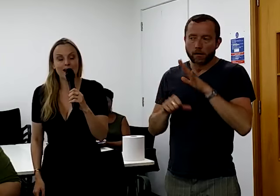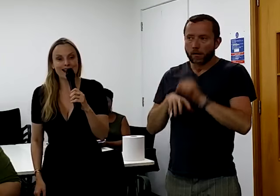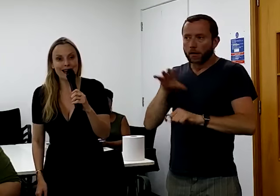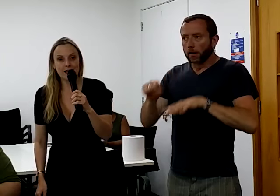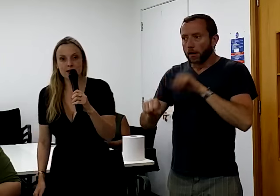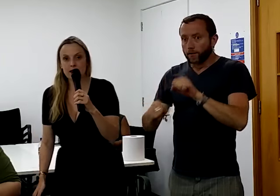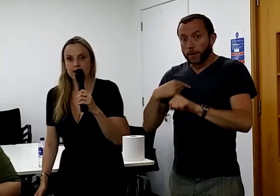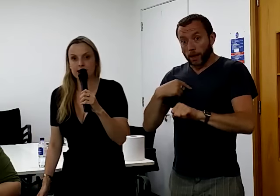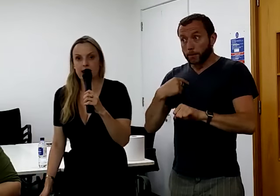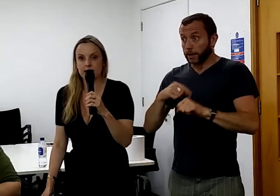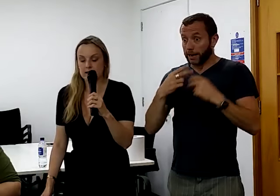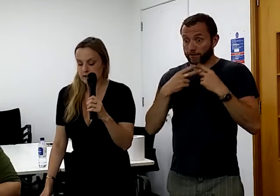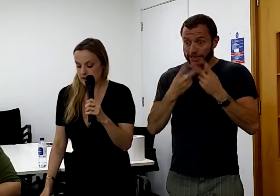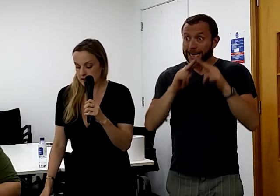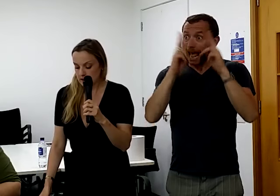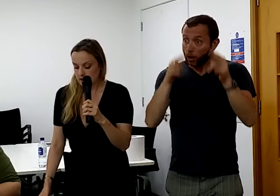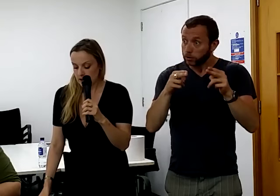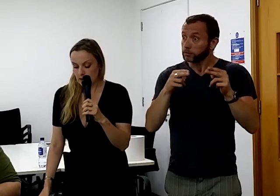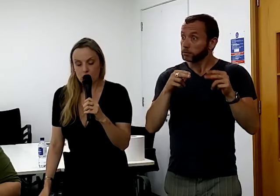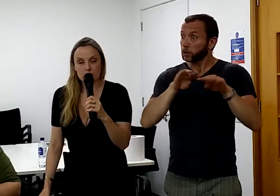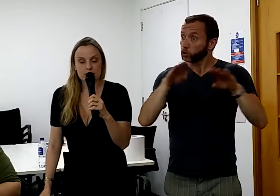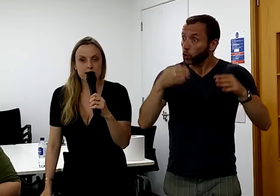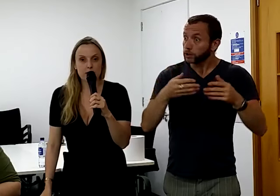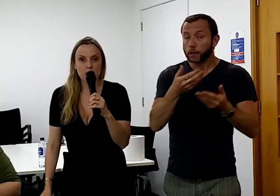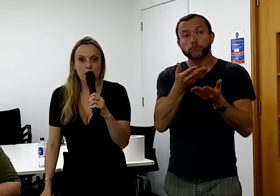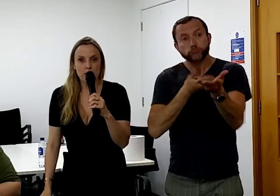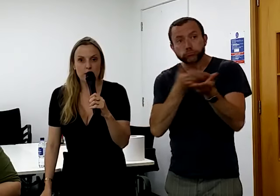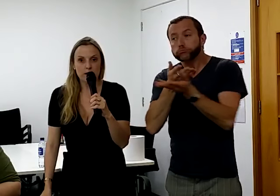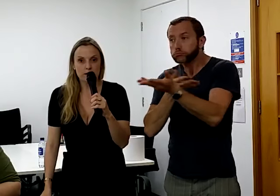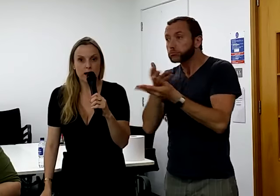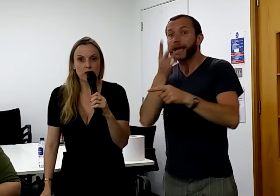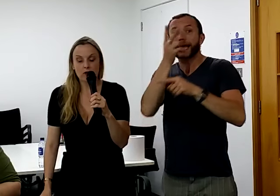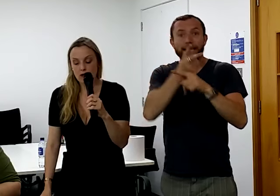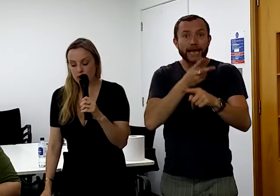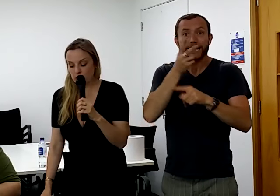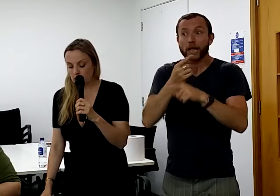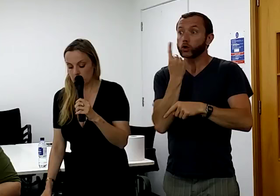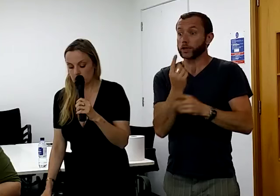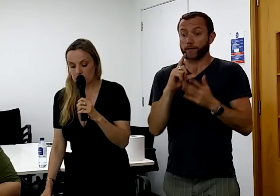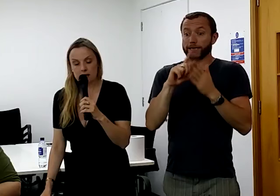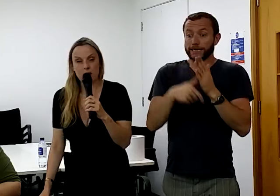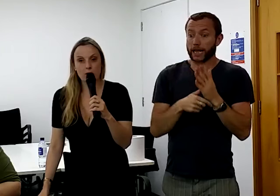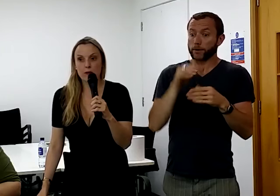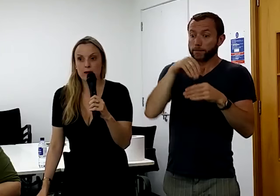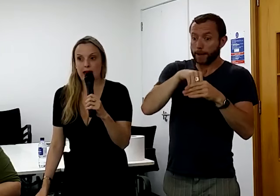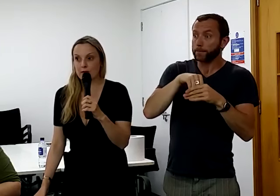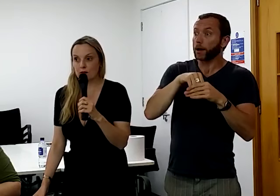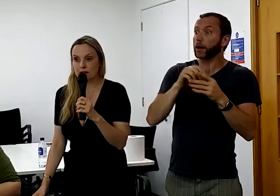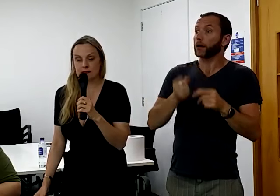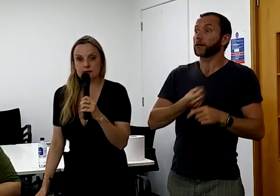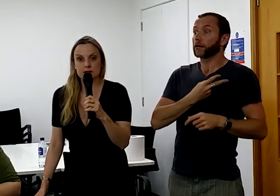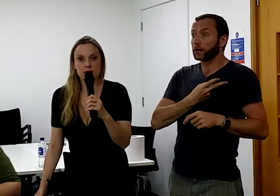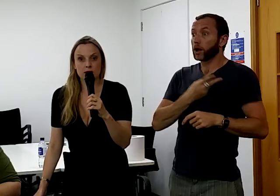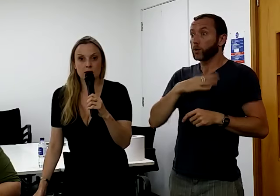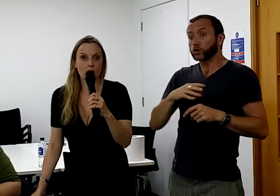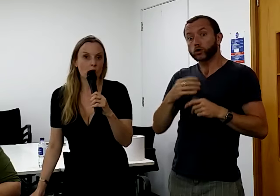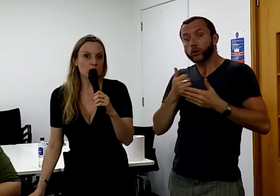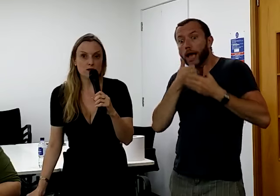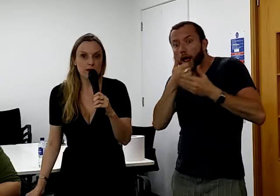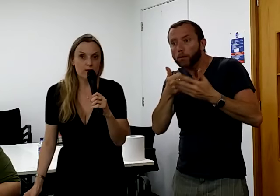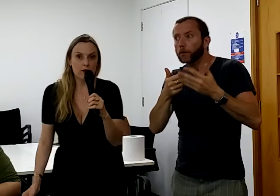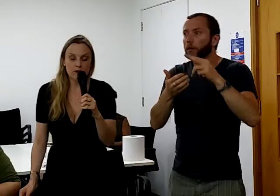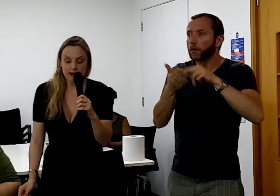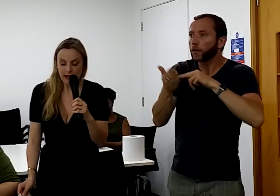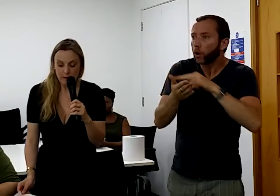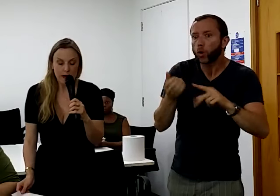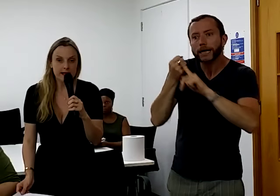the doorstep again and again, if you're a disabled member and you offer to help canvass or